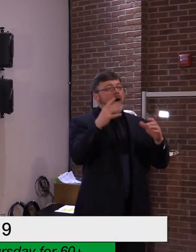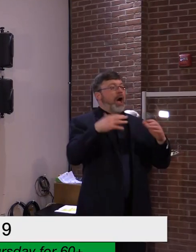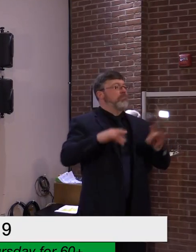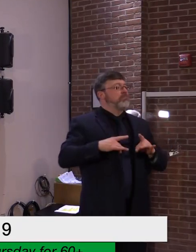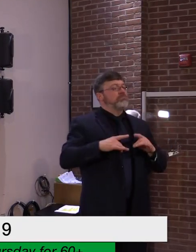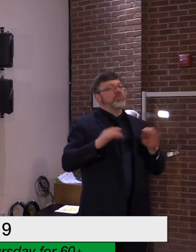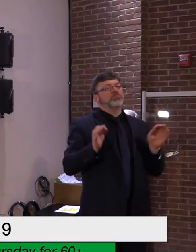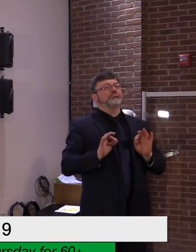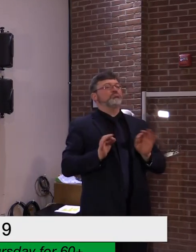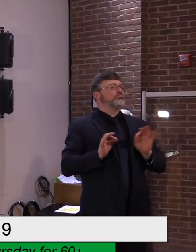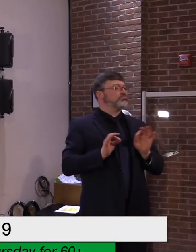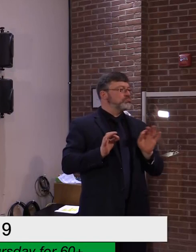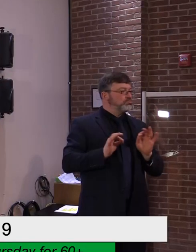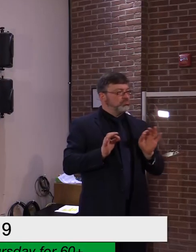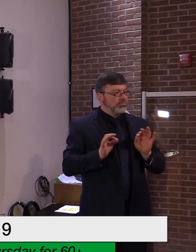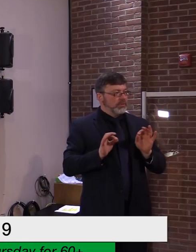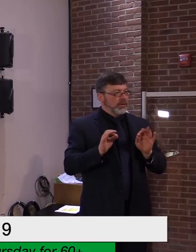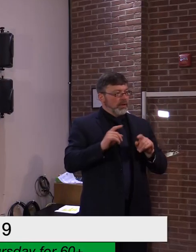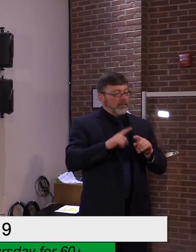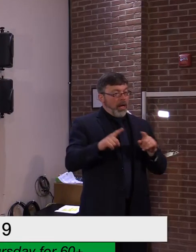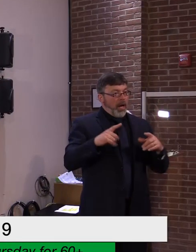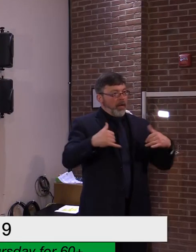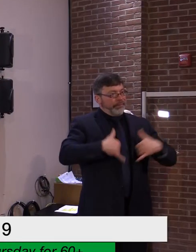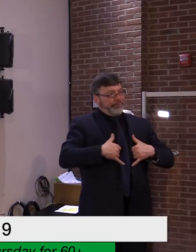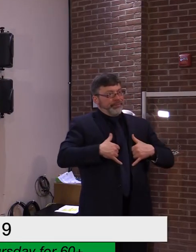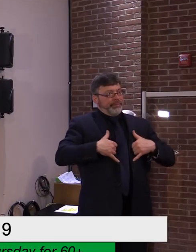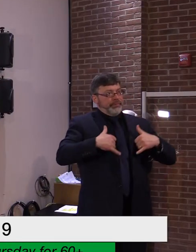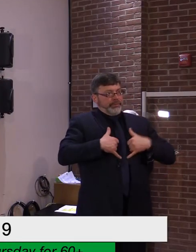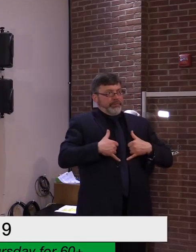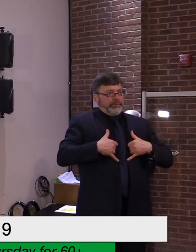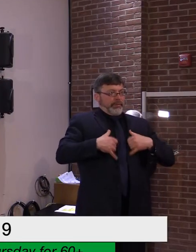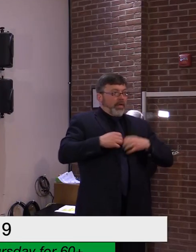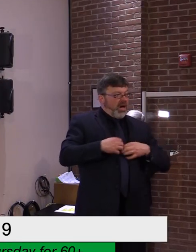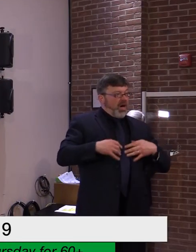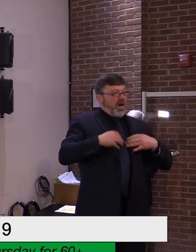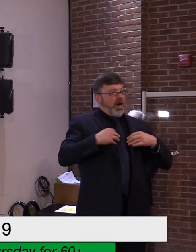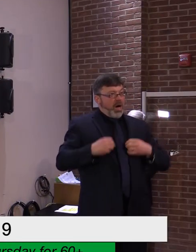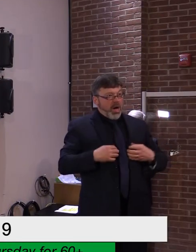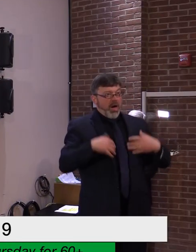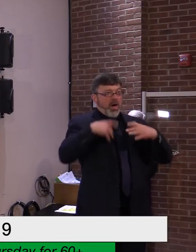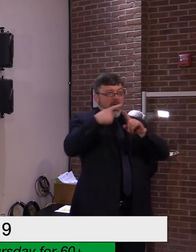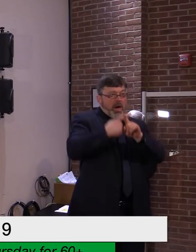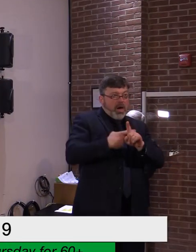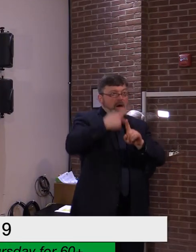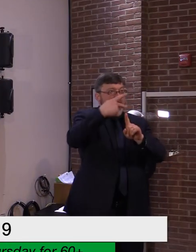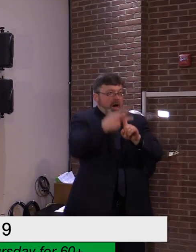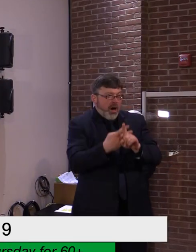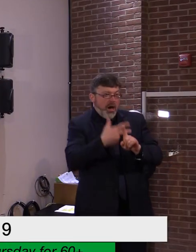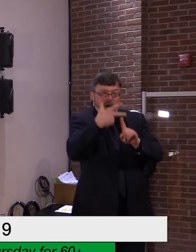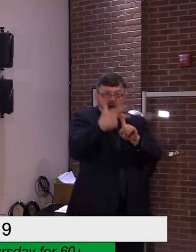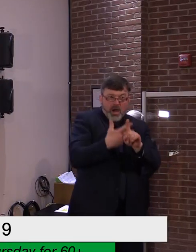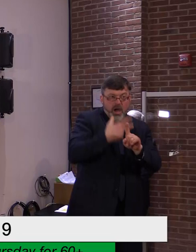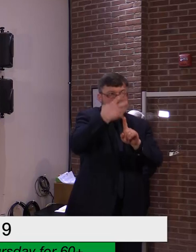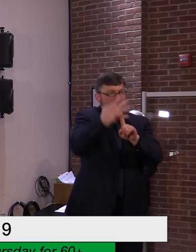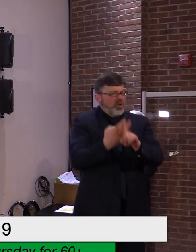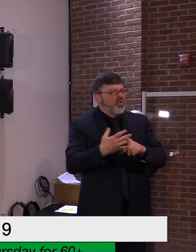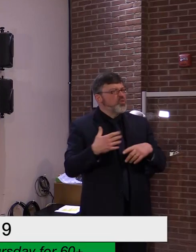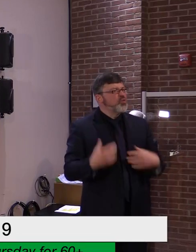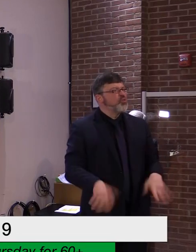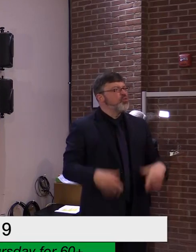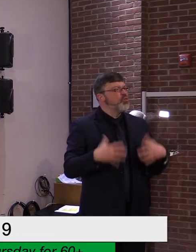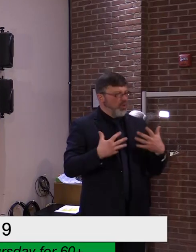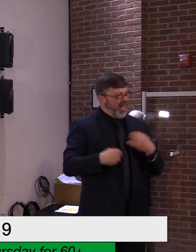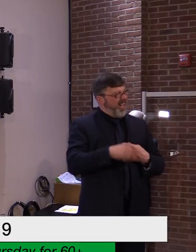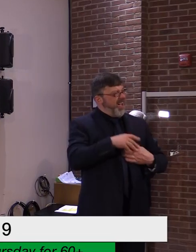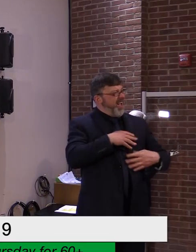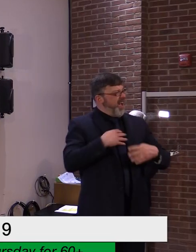them over months and be very debilitating. And then finally, there's also going to be,